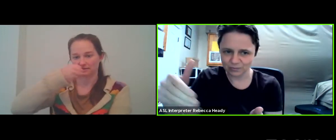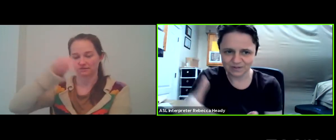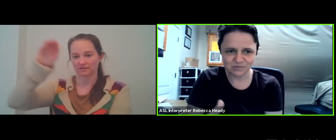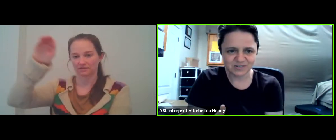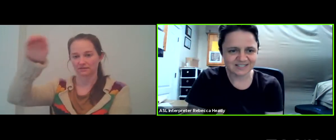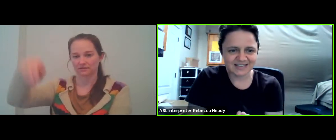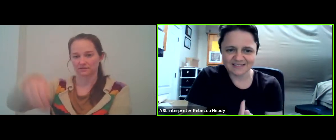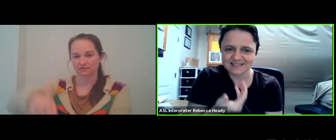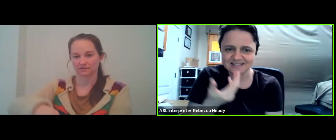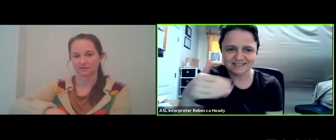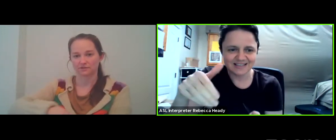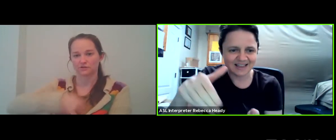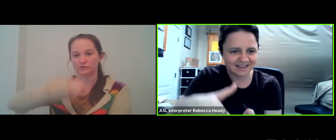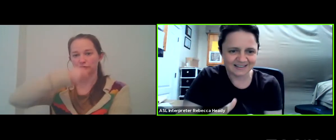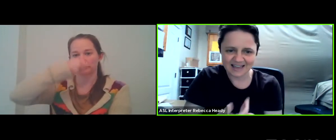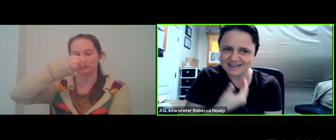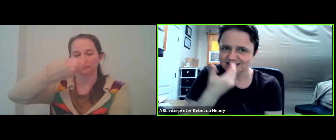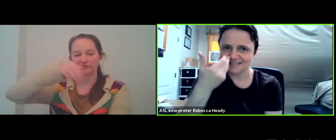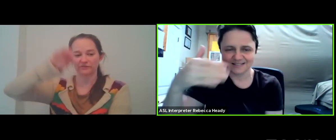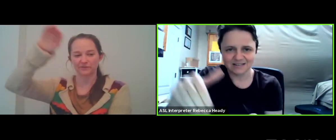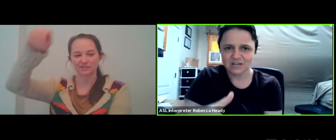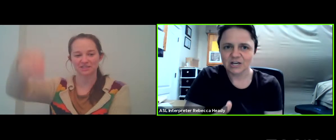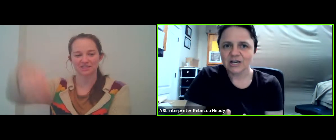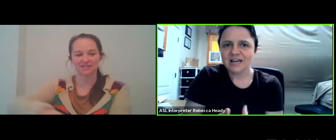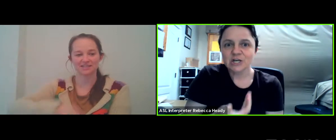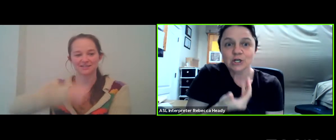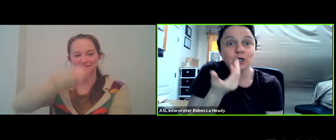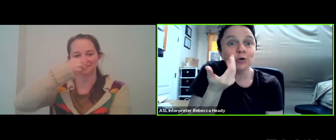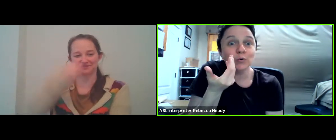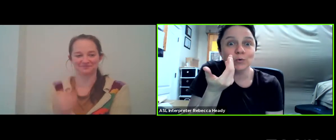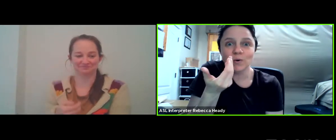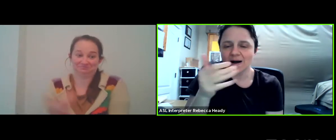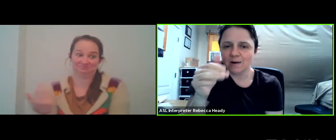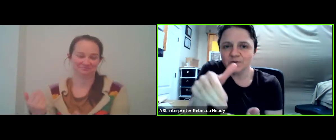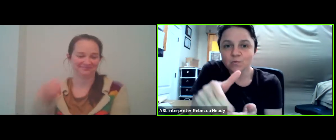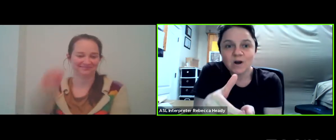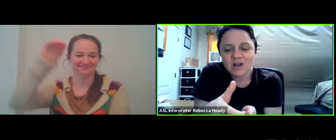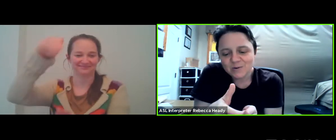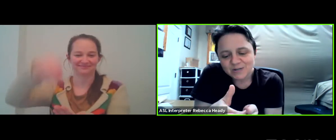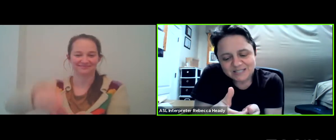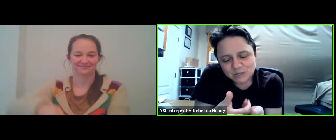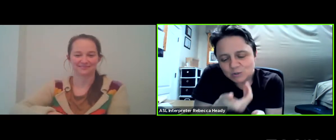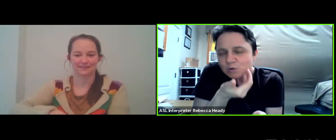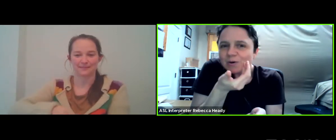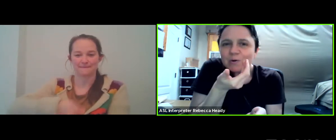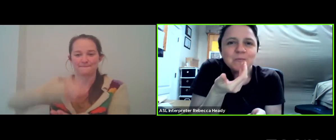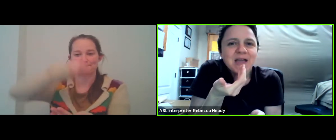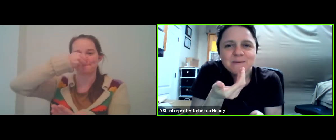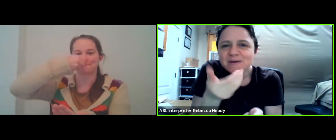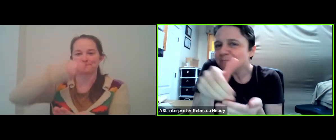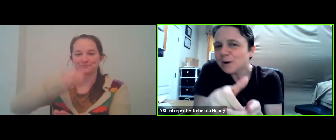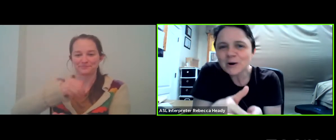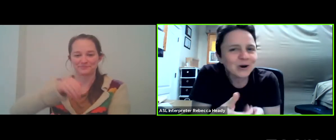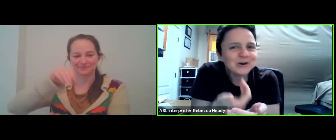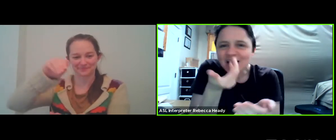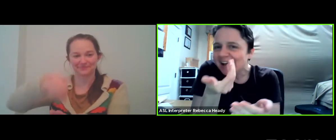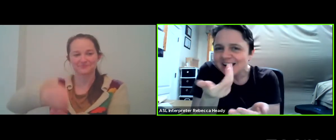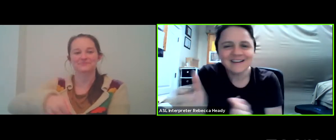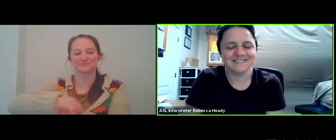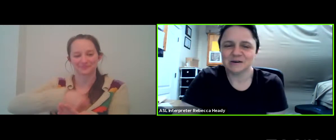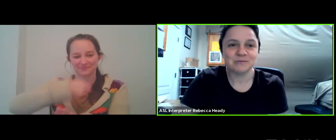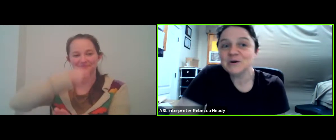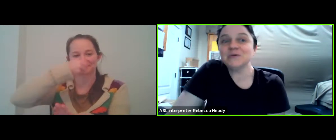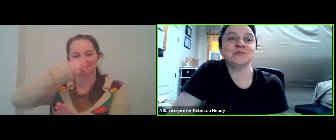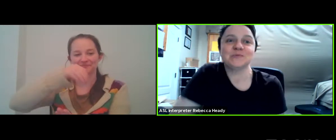don't know, you just get this thing. New information in. New. You want to, it's a new little baby